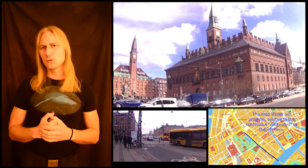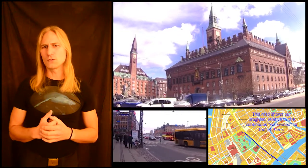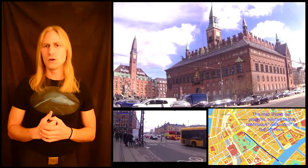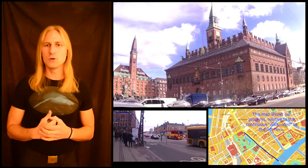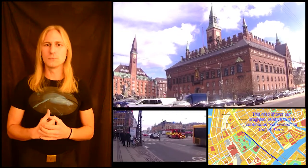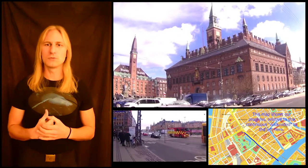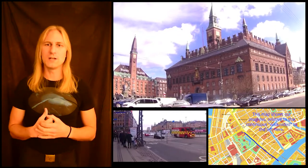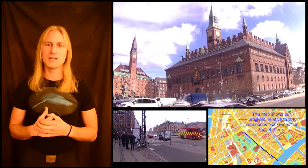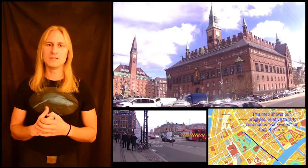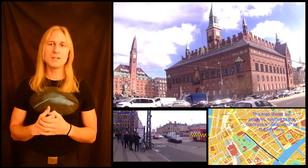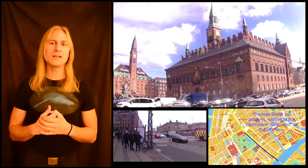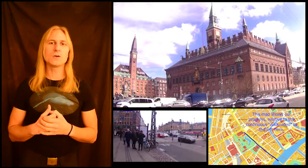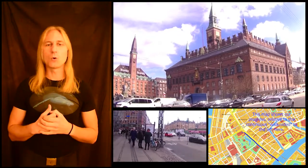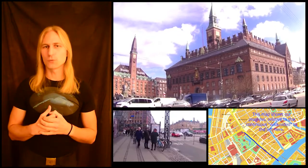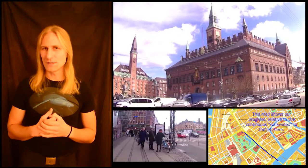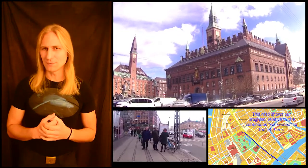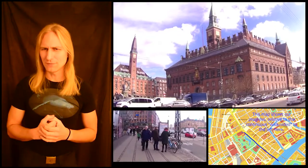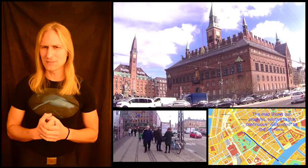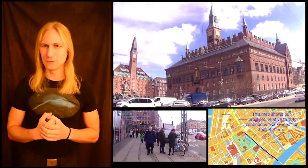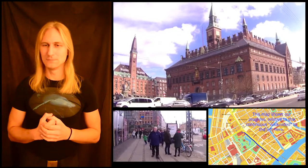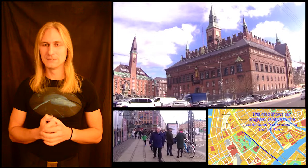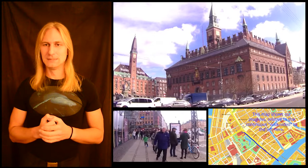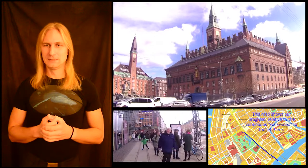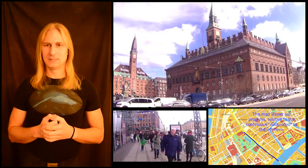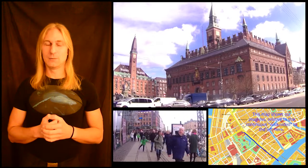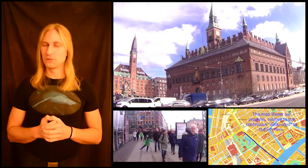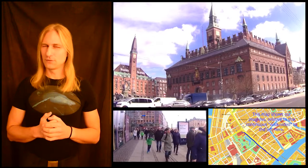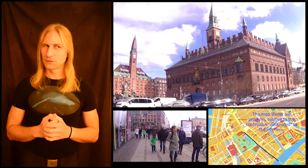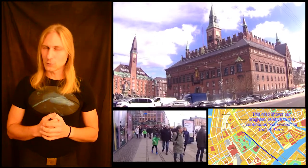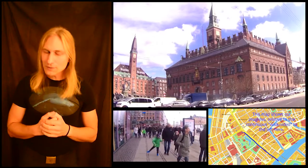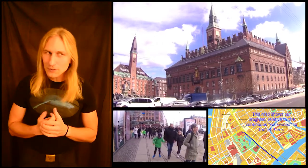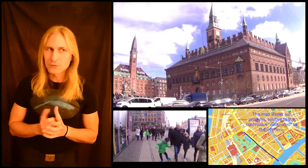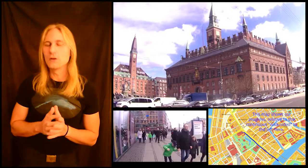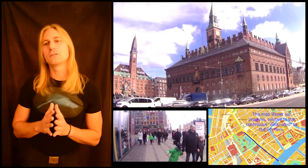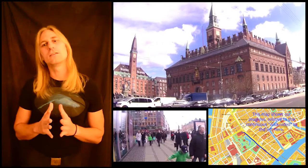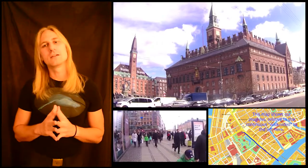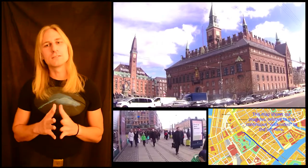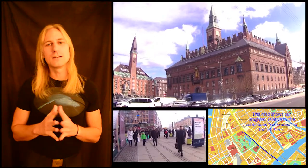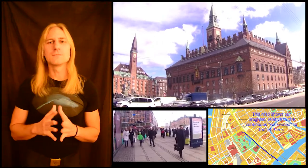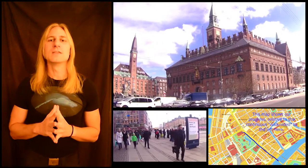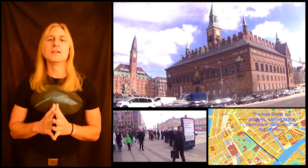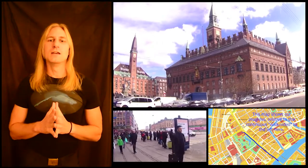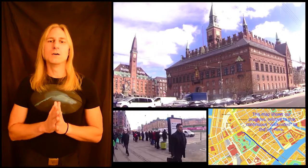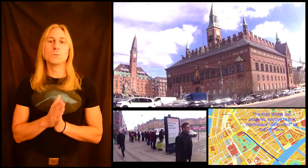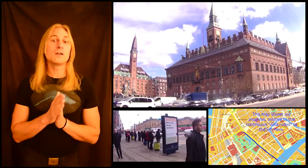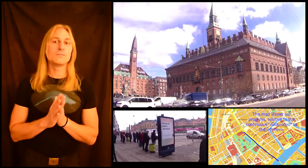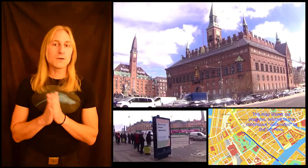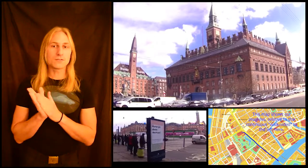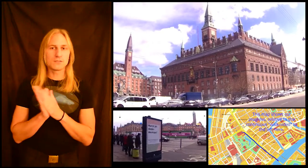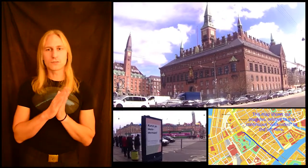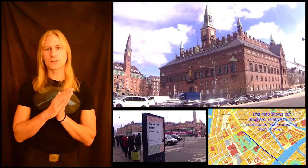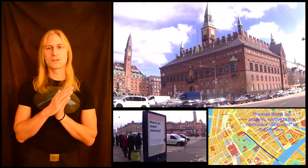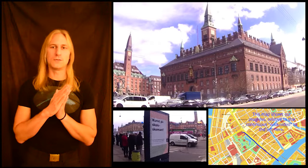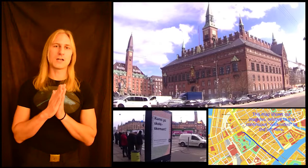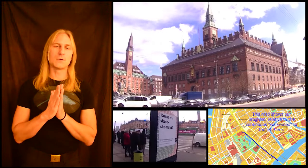It is also home to a yearly horse racing festival, which is quite controversial as I understand it, where the